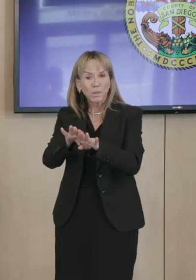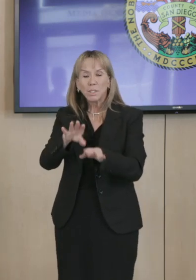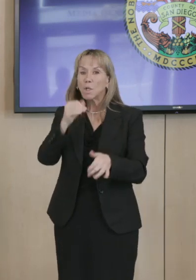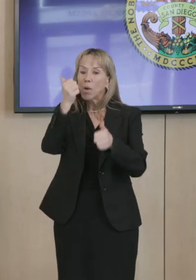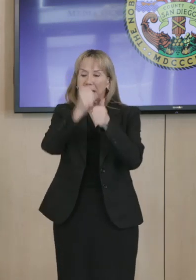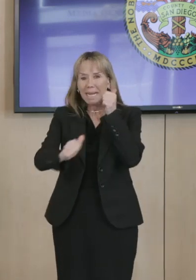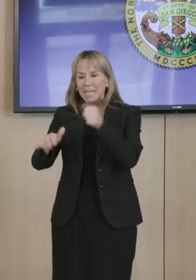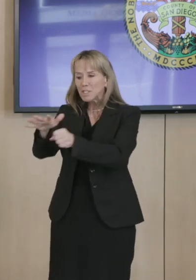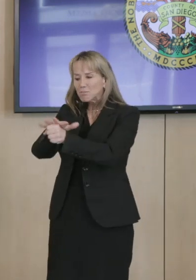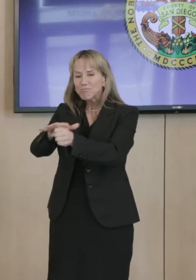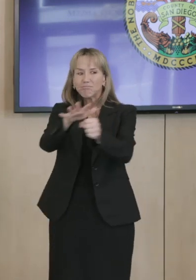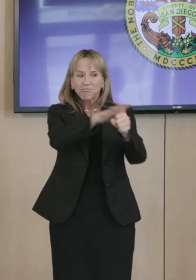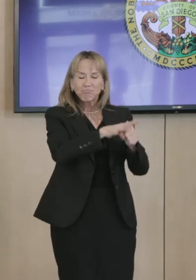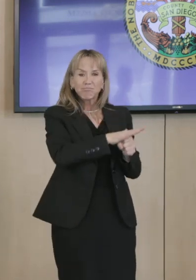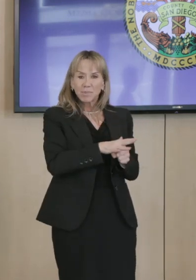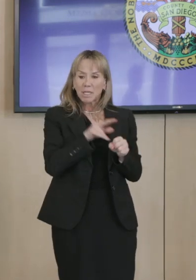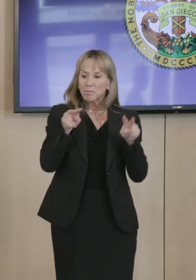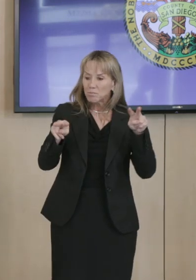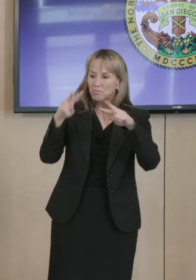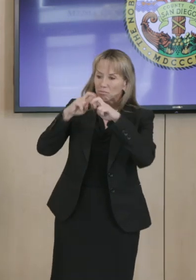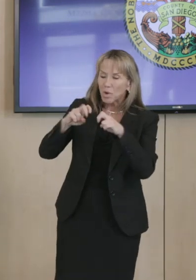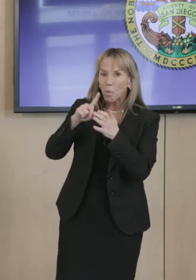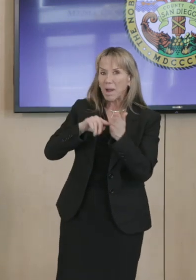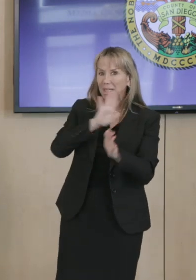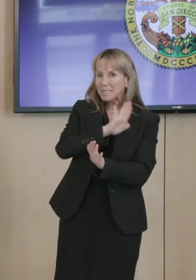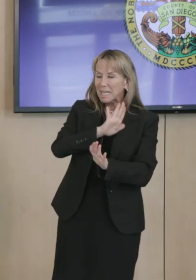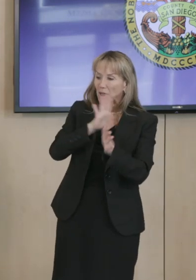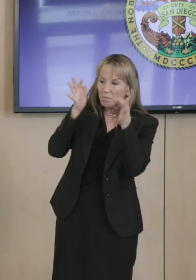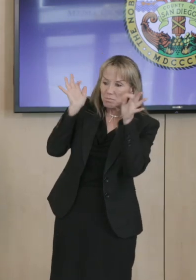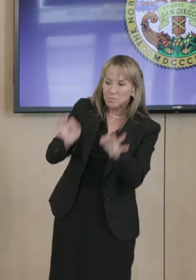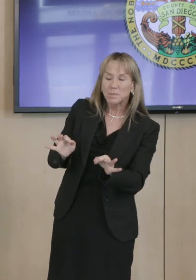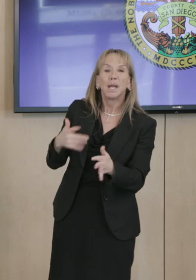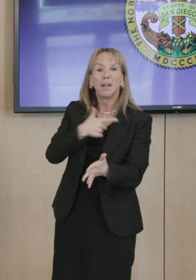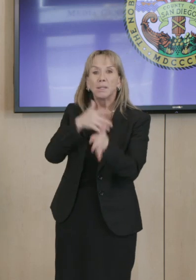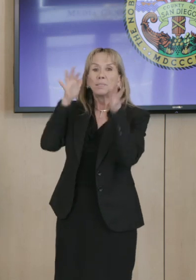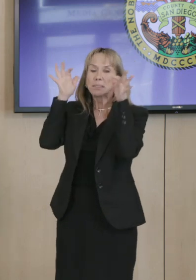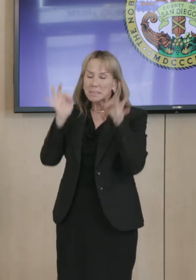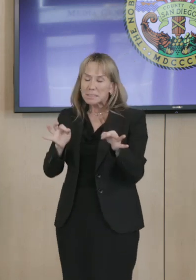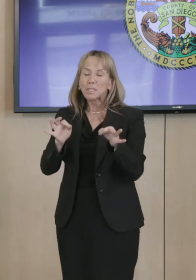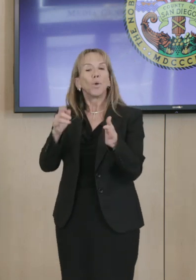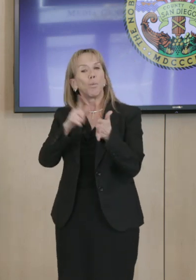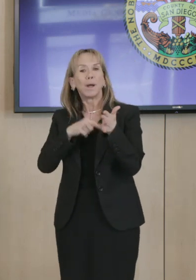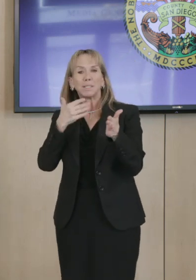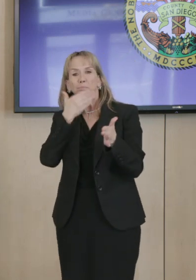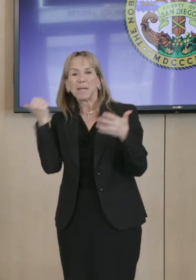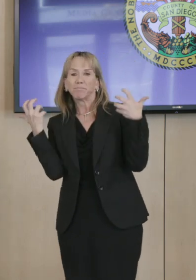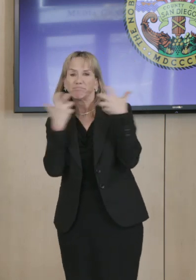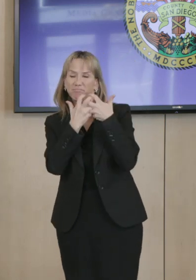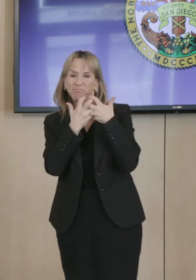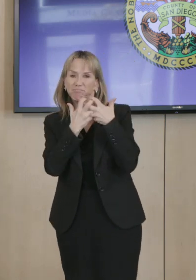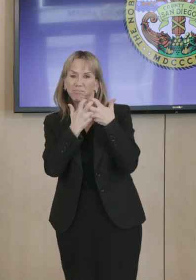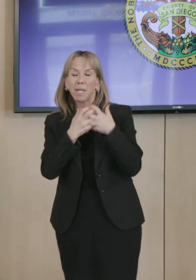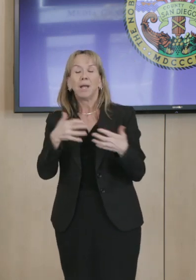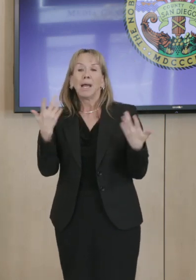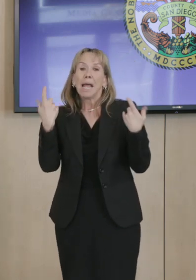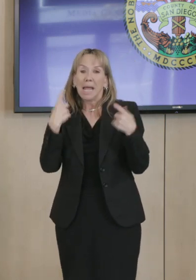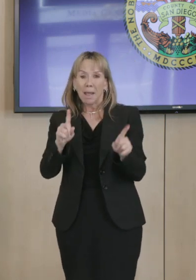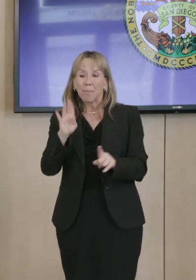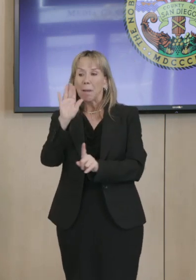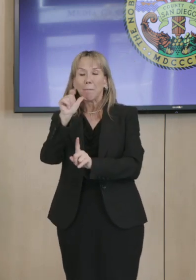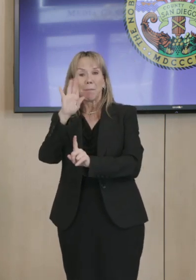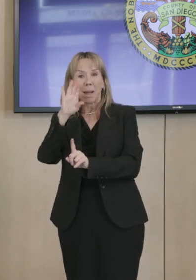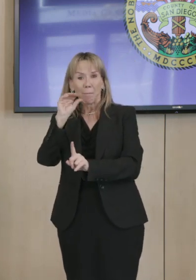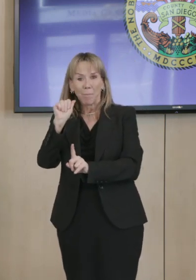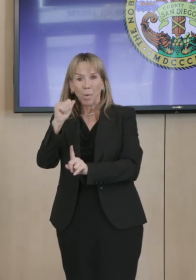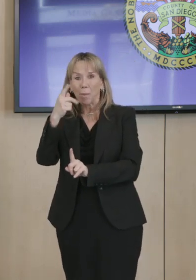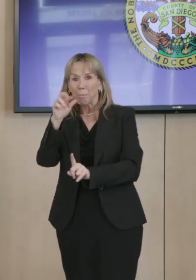the situation and scenarios that they see and made the decision that they believe is most appropriate for them. For Balboa Park and the City of San